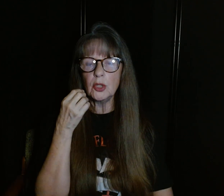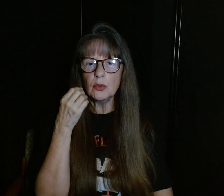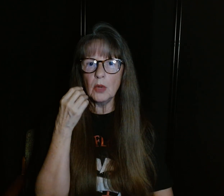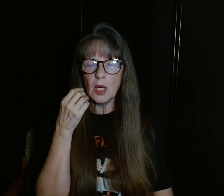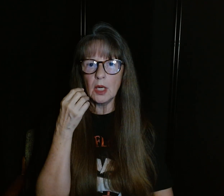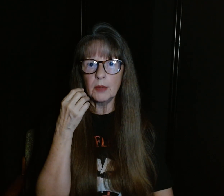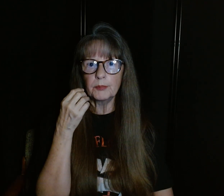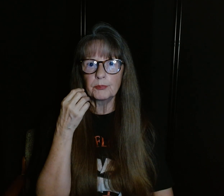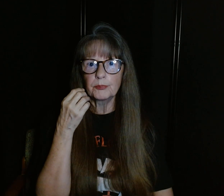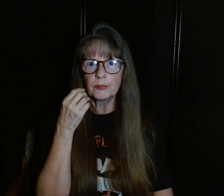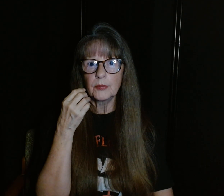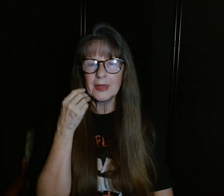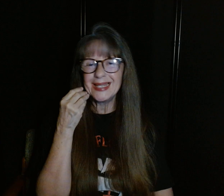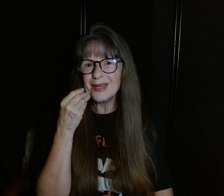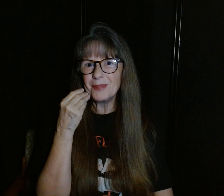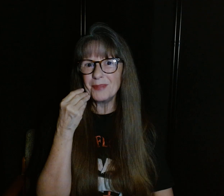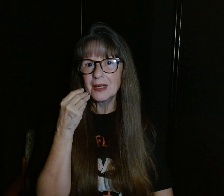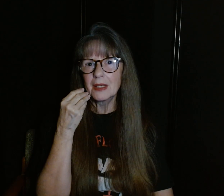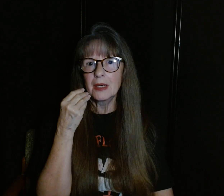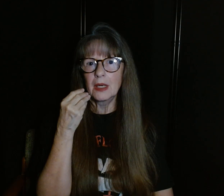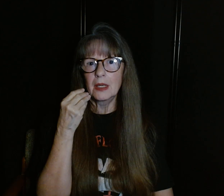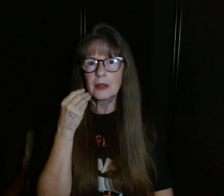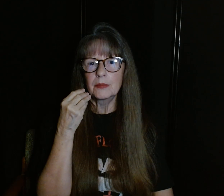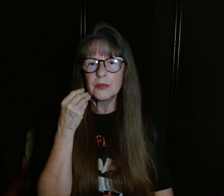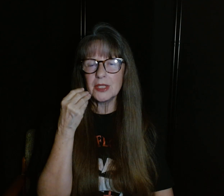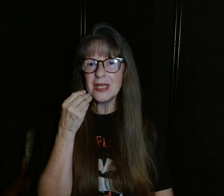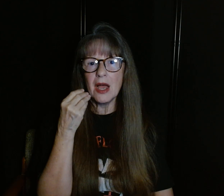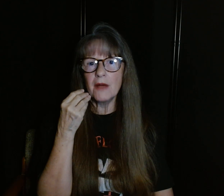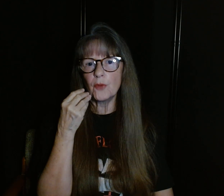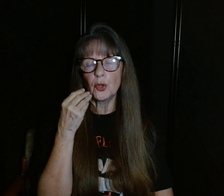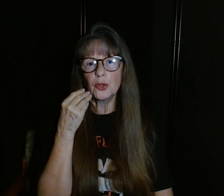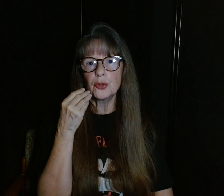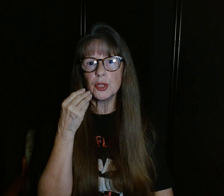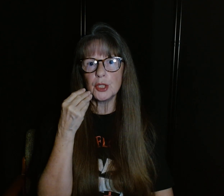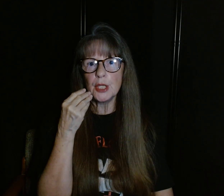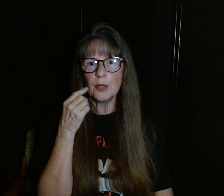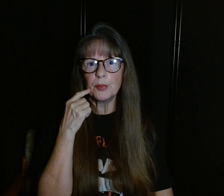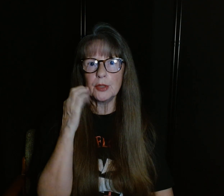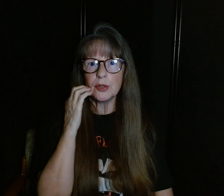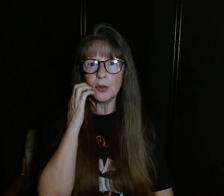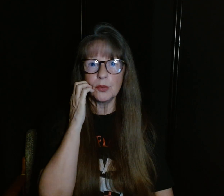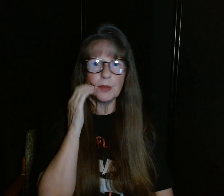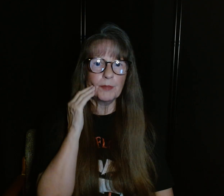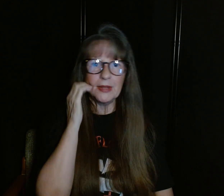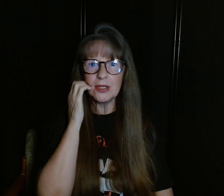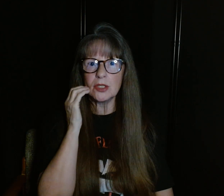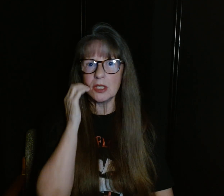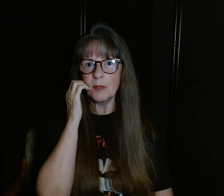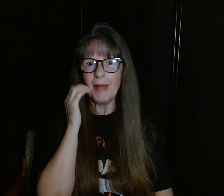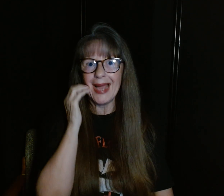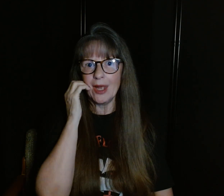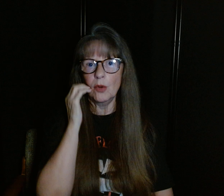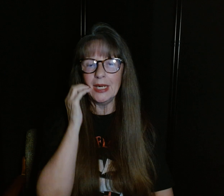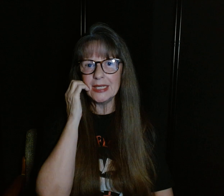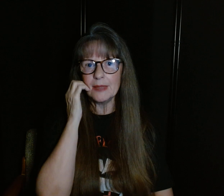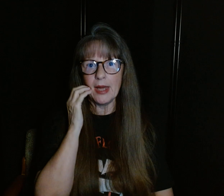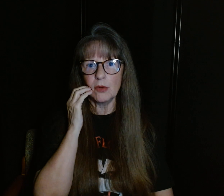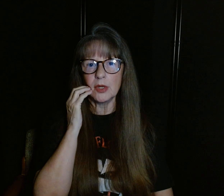you dip snuff, or you just dip. And so this is a tobacco, any tobacco, because some